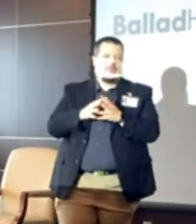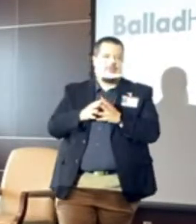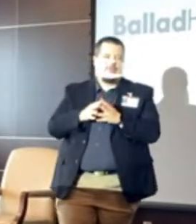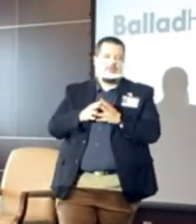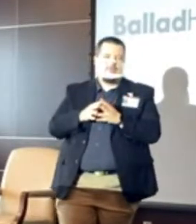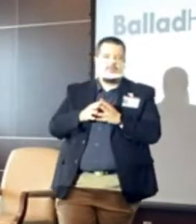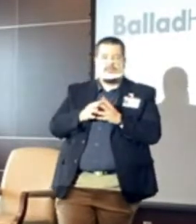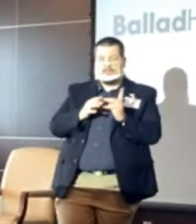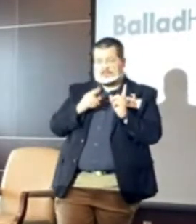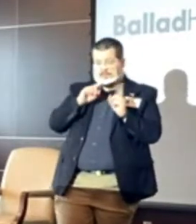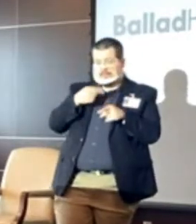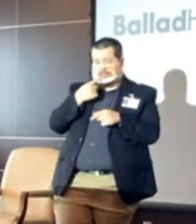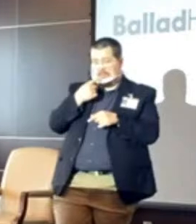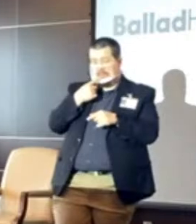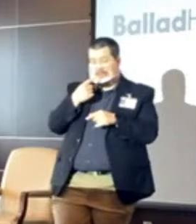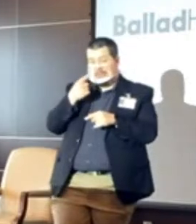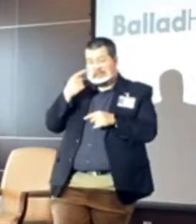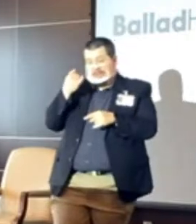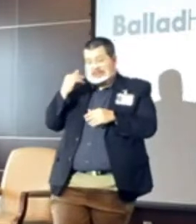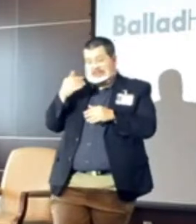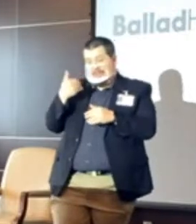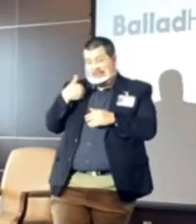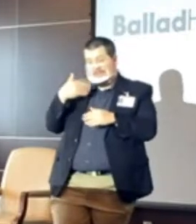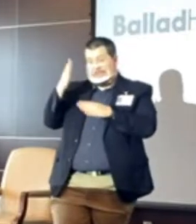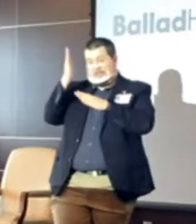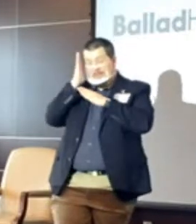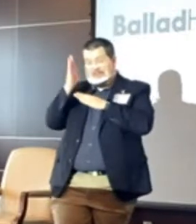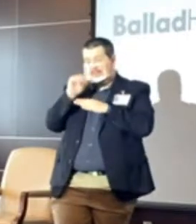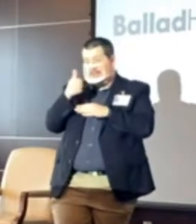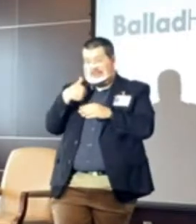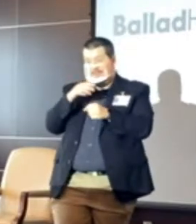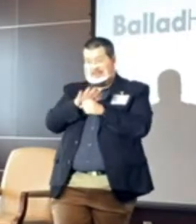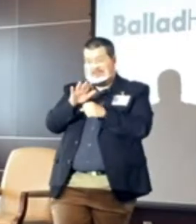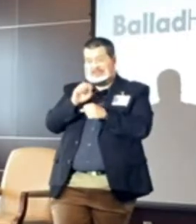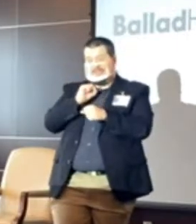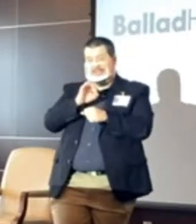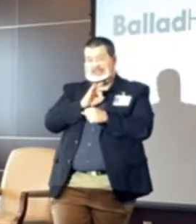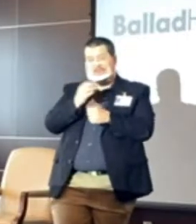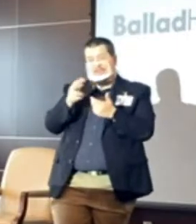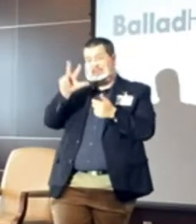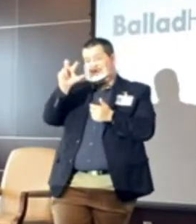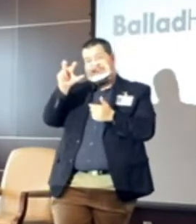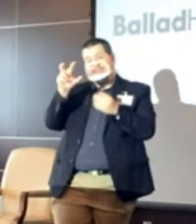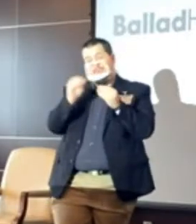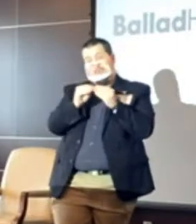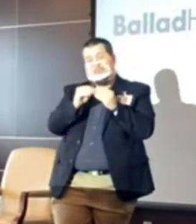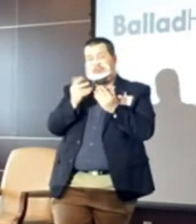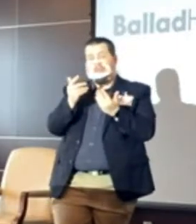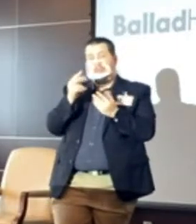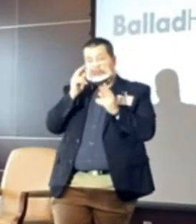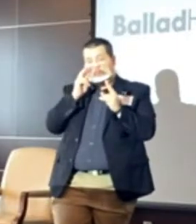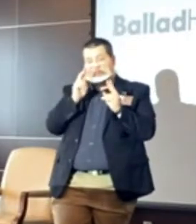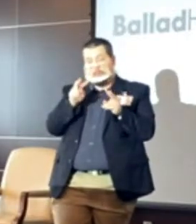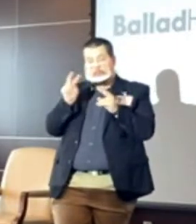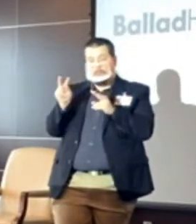look at the number of maybe additional beds that are unstaffed today, probably around 300. So we would continue to look